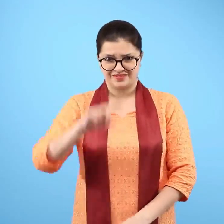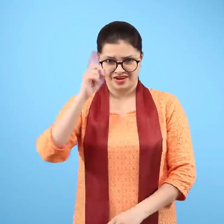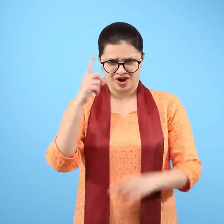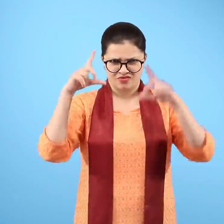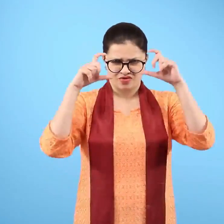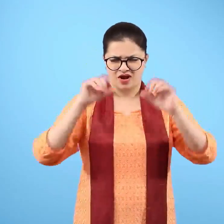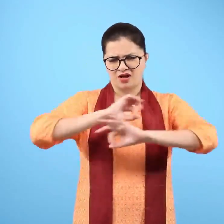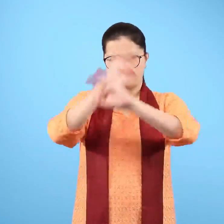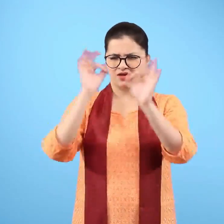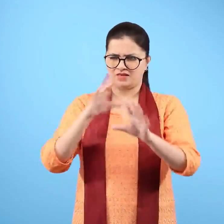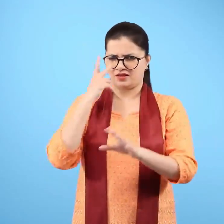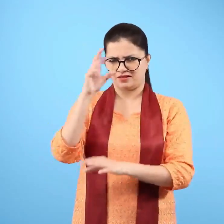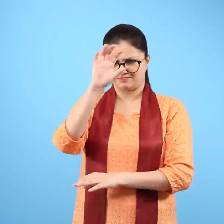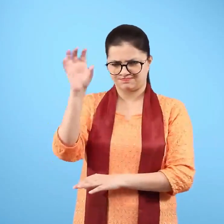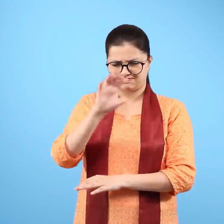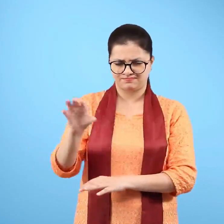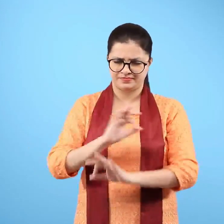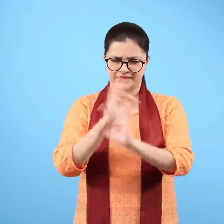One picture is already done.